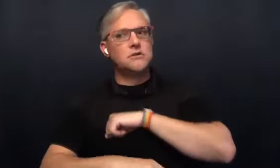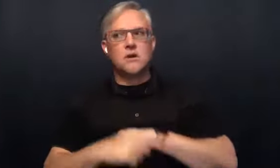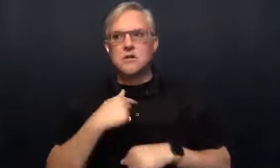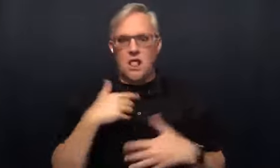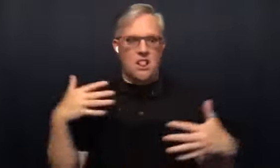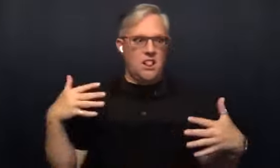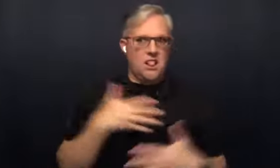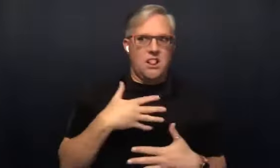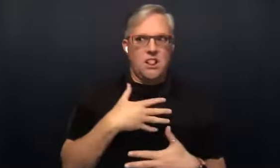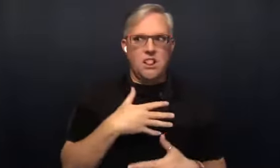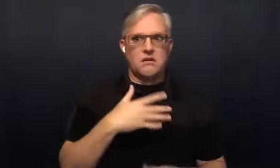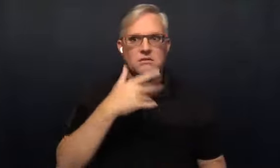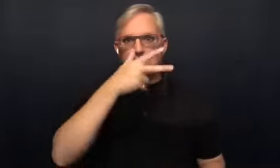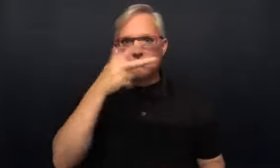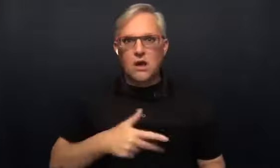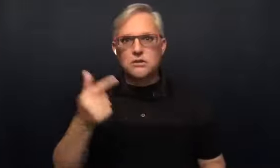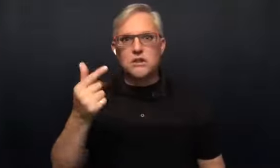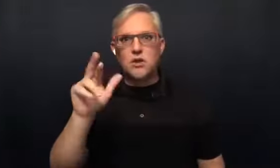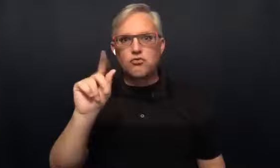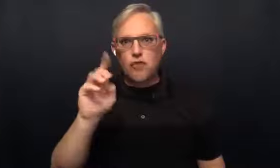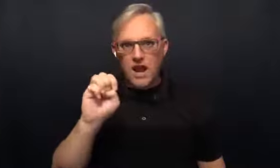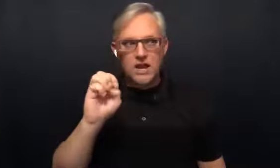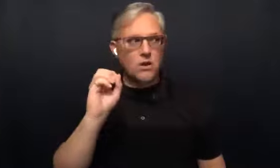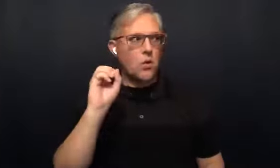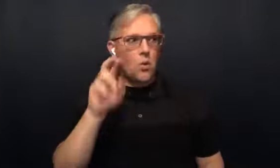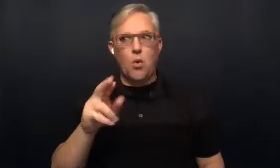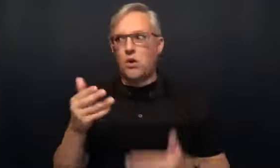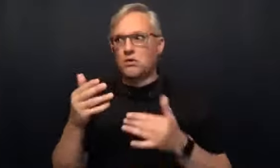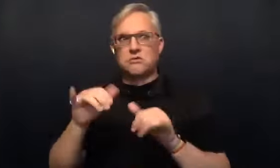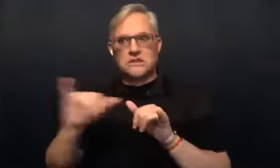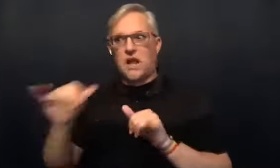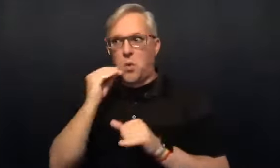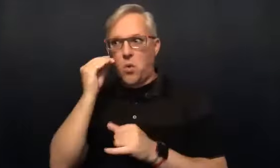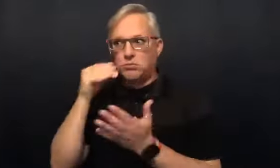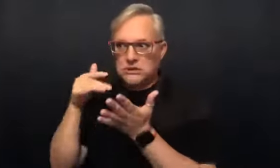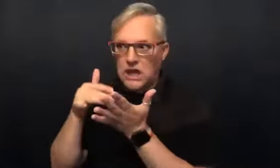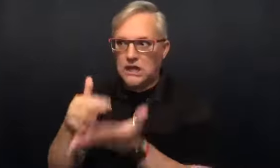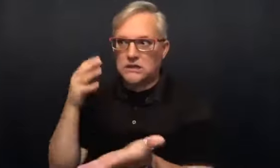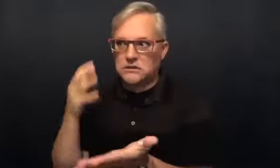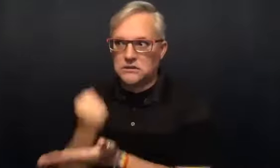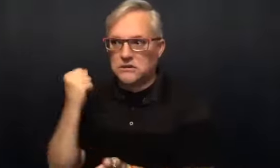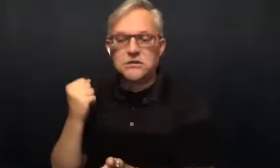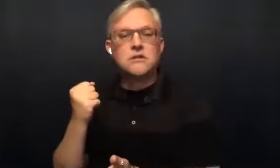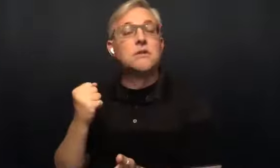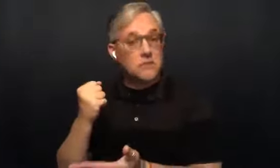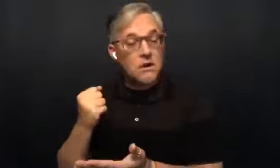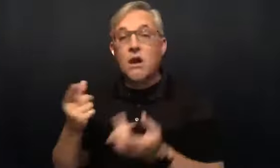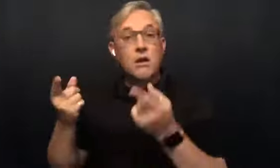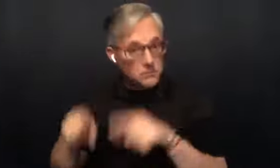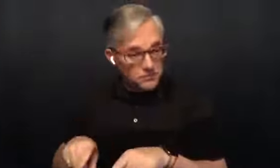grade or to take the risk and stay home to study and perform better. And what happened? I came home from school because I pretended